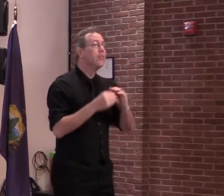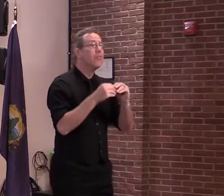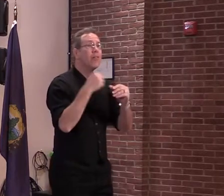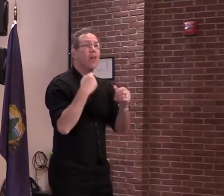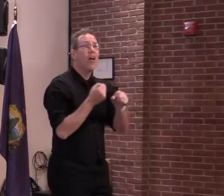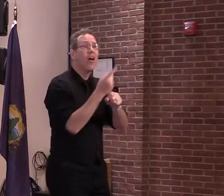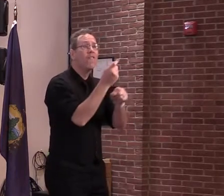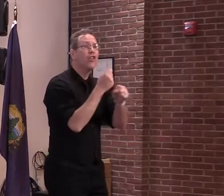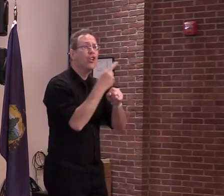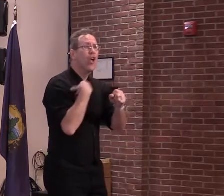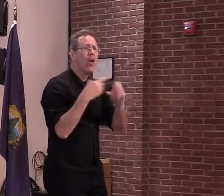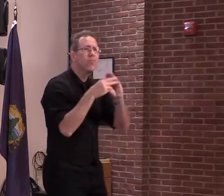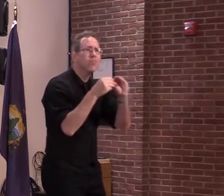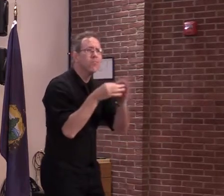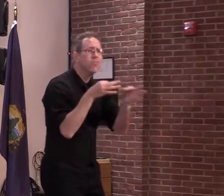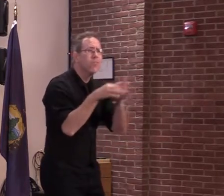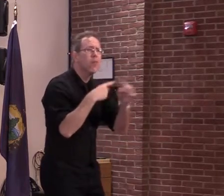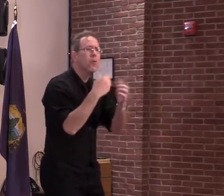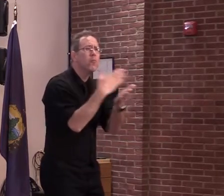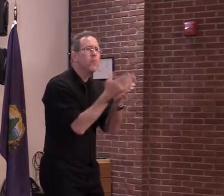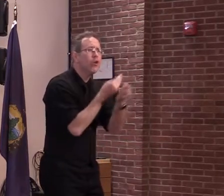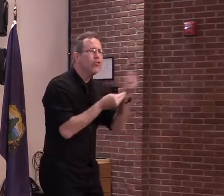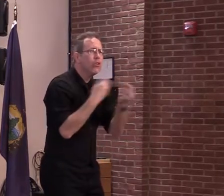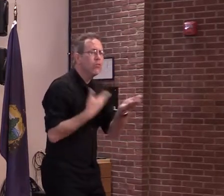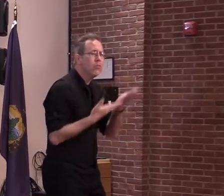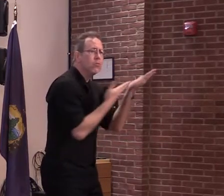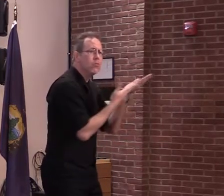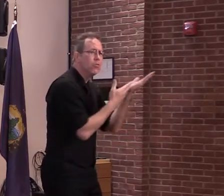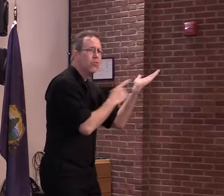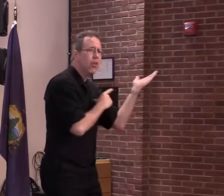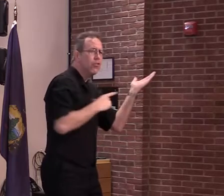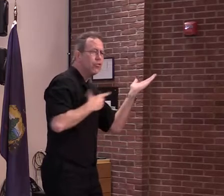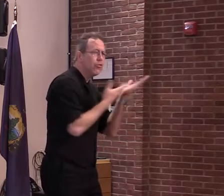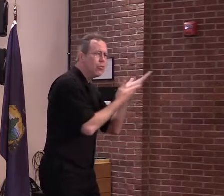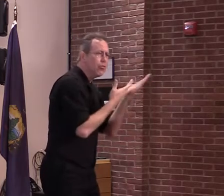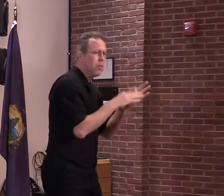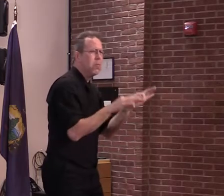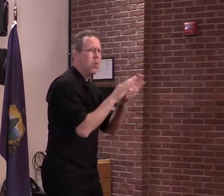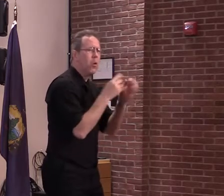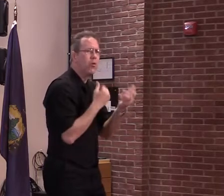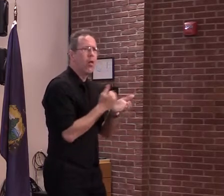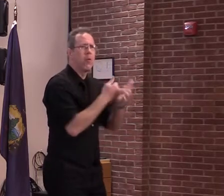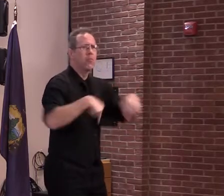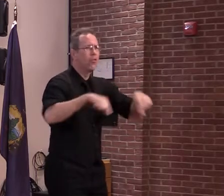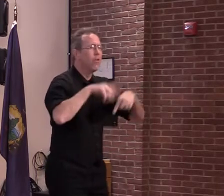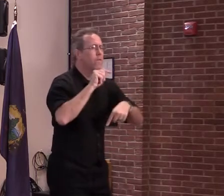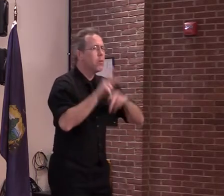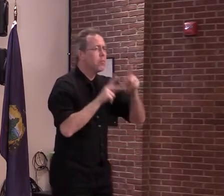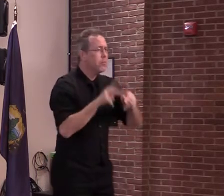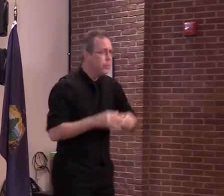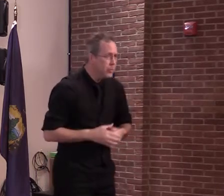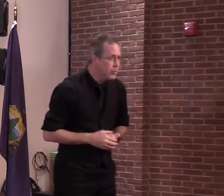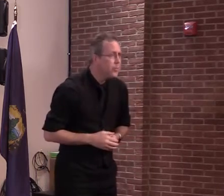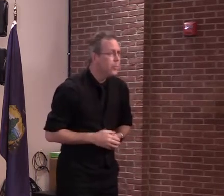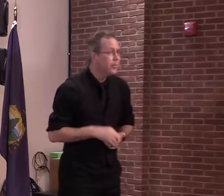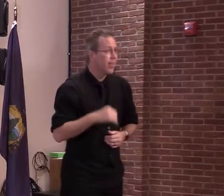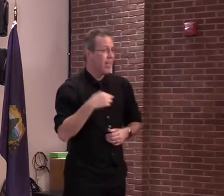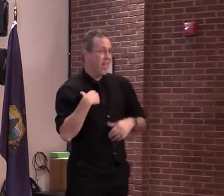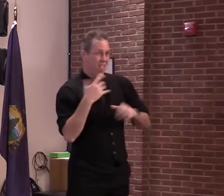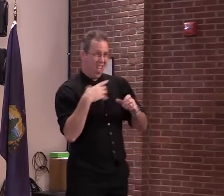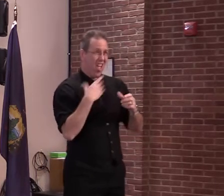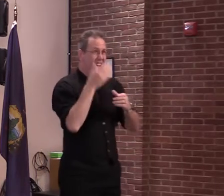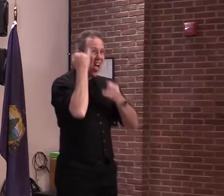with initiatives that I think will be beneficial for Vermont. As I often say, I know I don't have all the answers